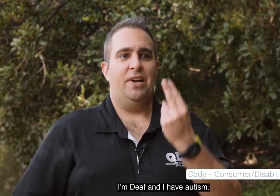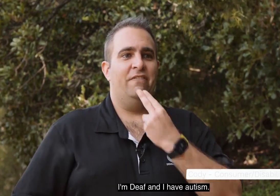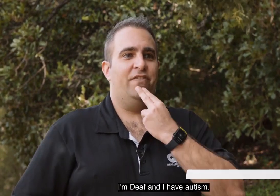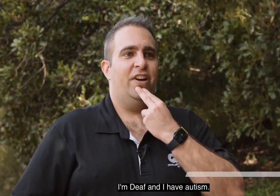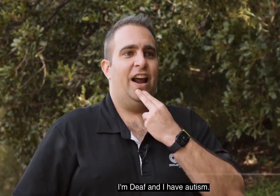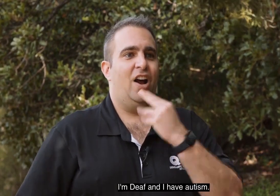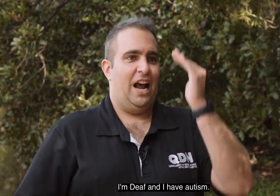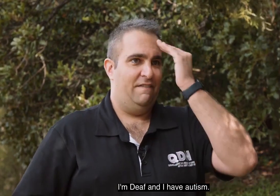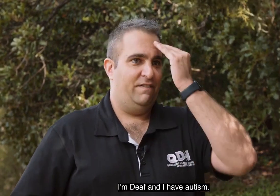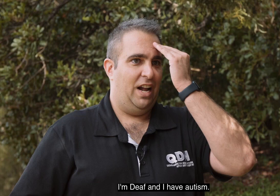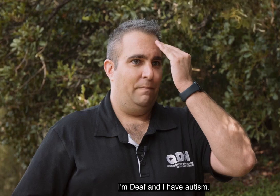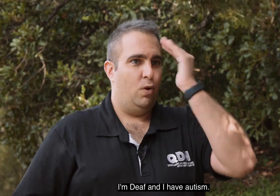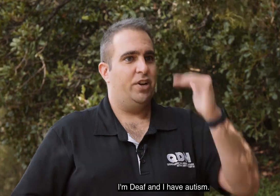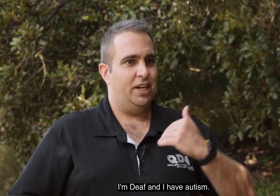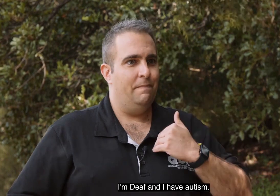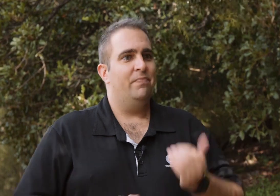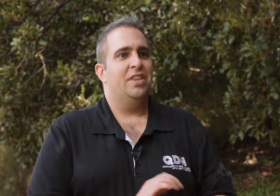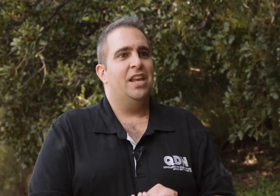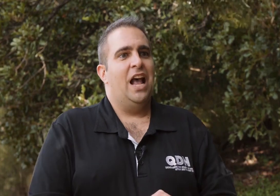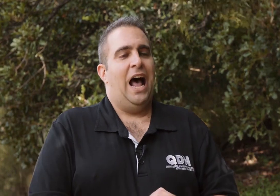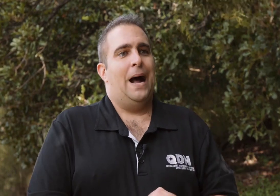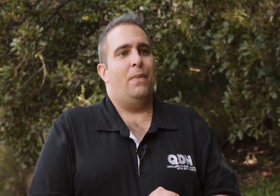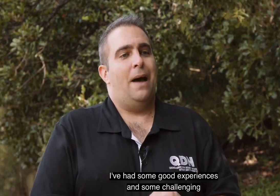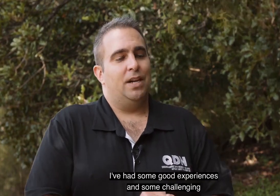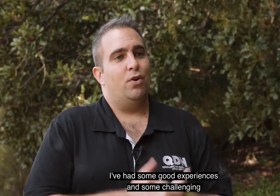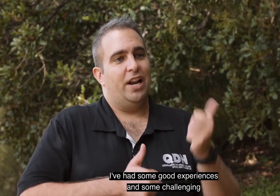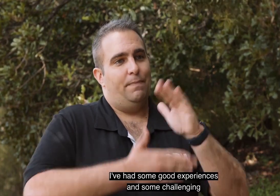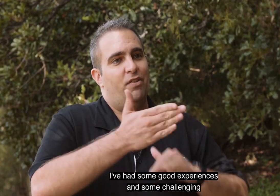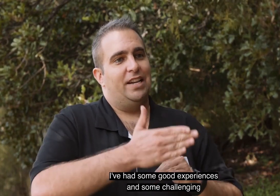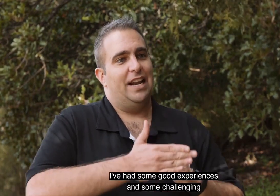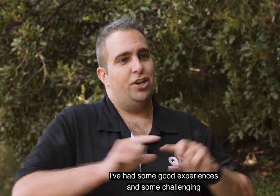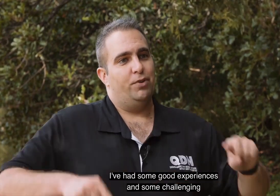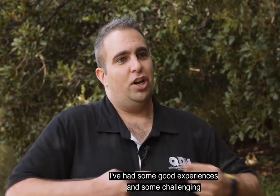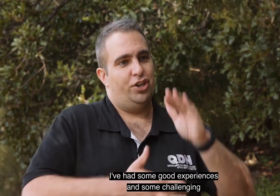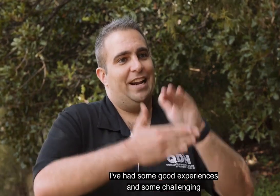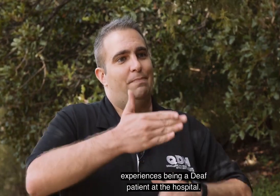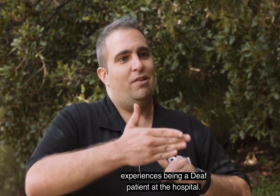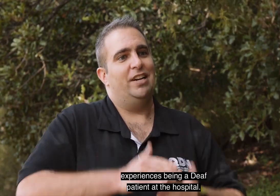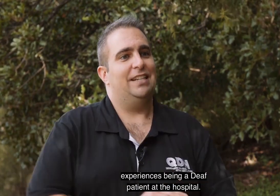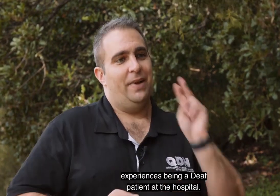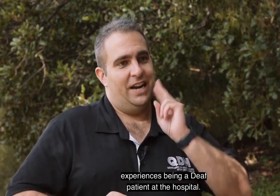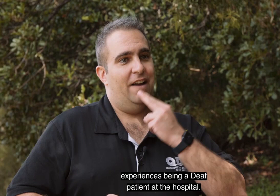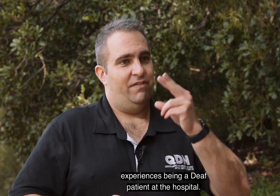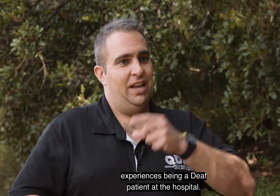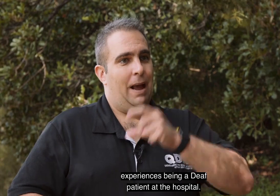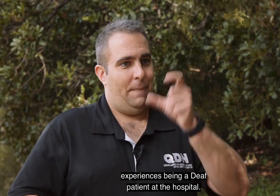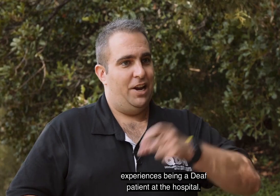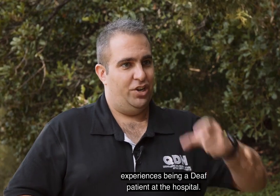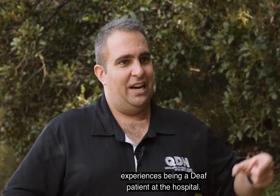deaf and I have autism. I had some good experience and some challenging experience being a deaf patient at